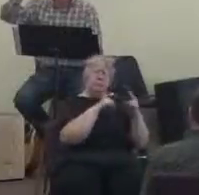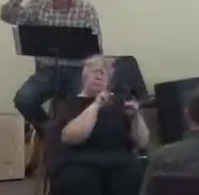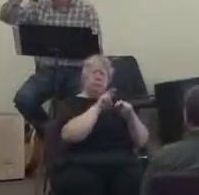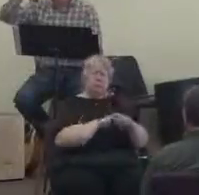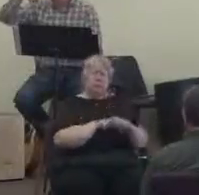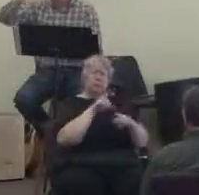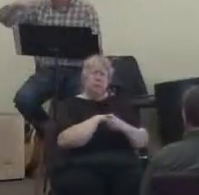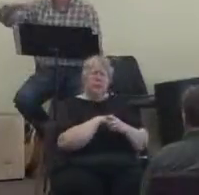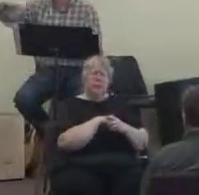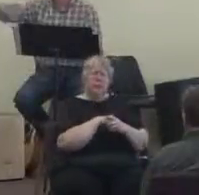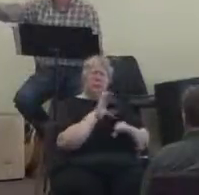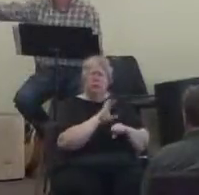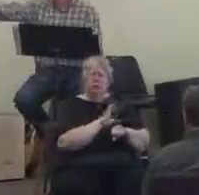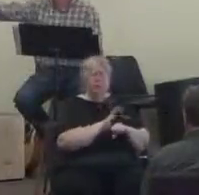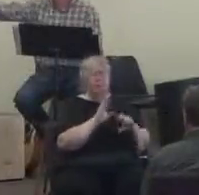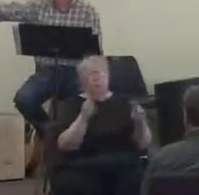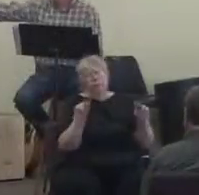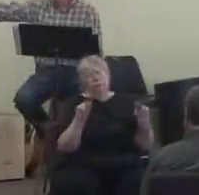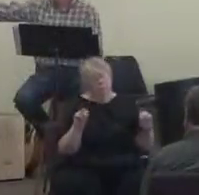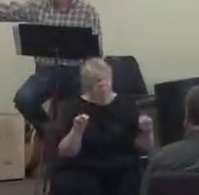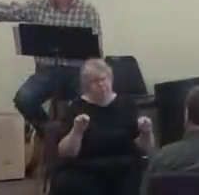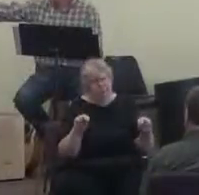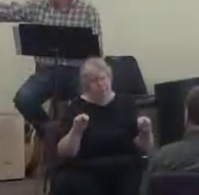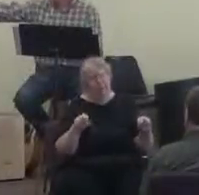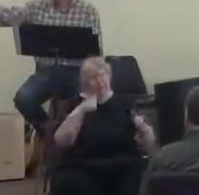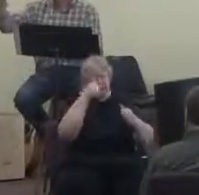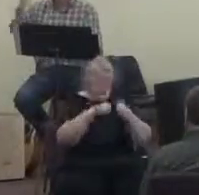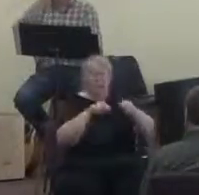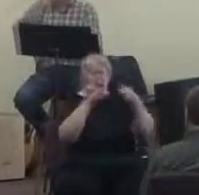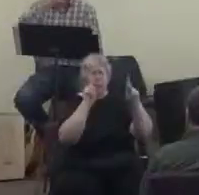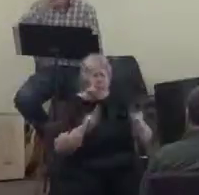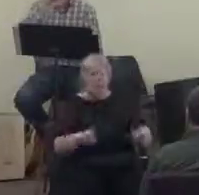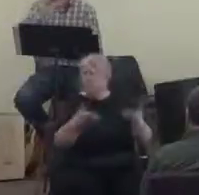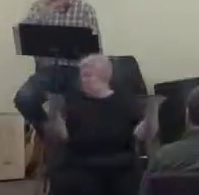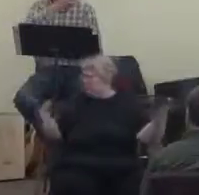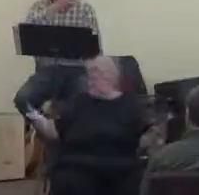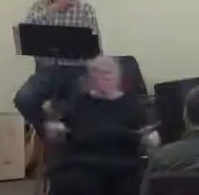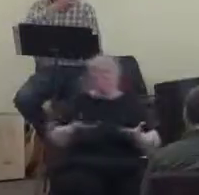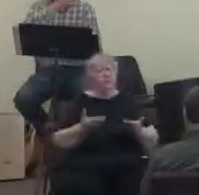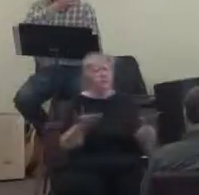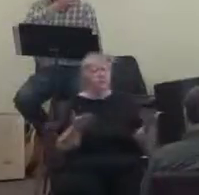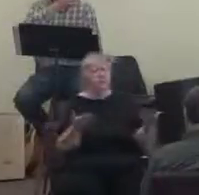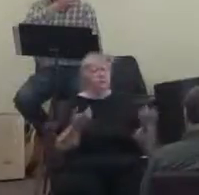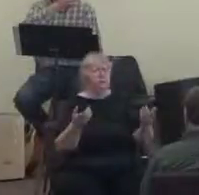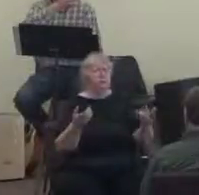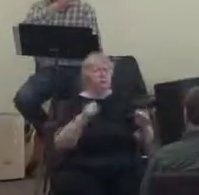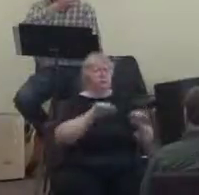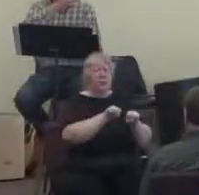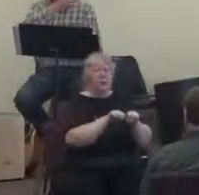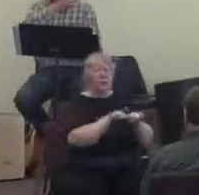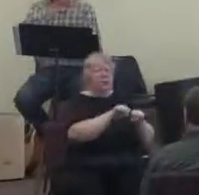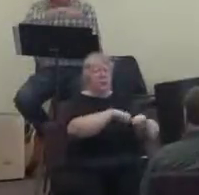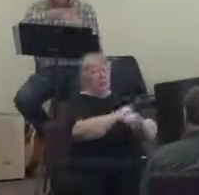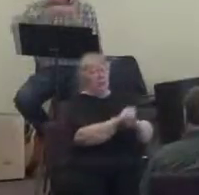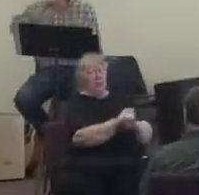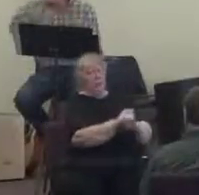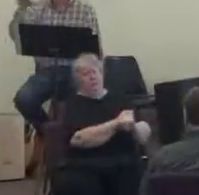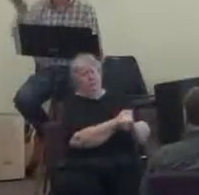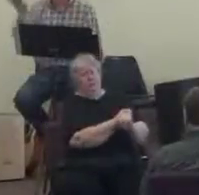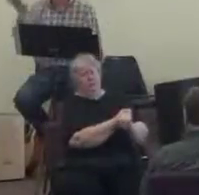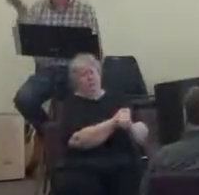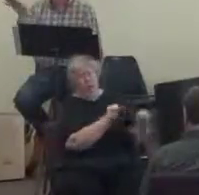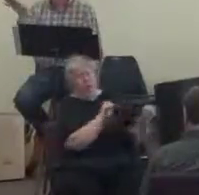church? It's all of us. I said so many times, when I unlock that door on Sunday morning and